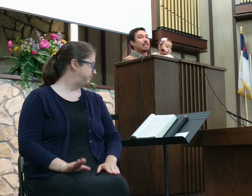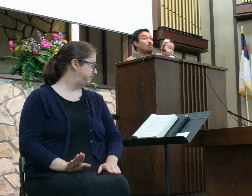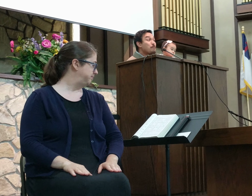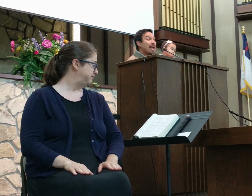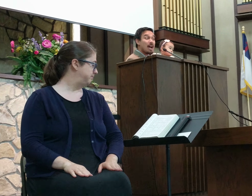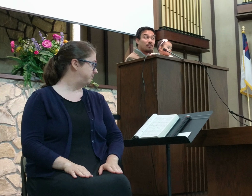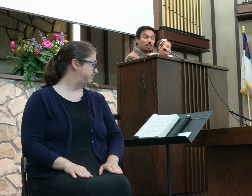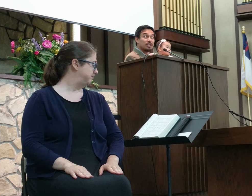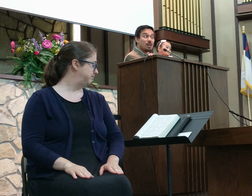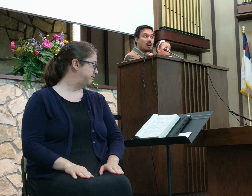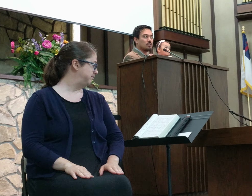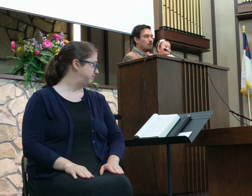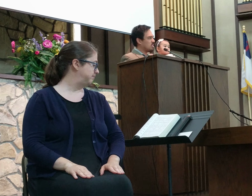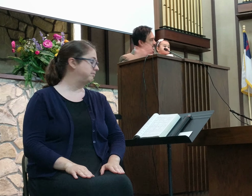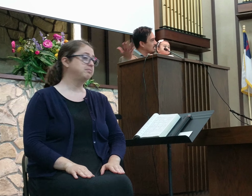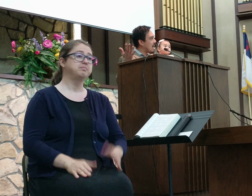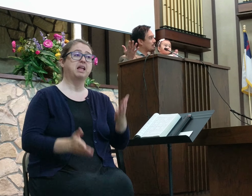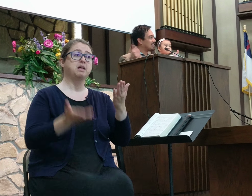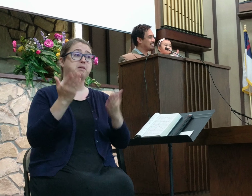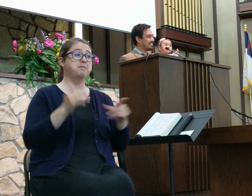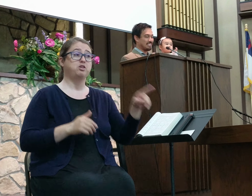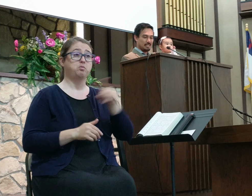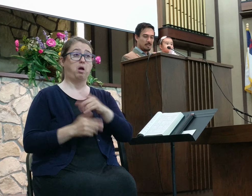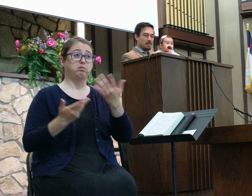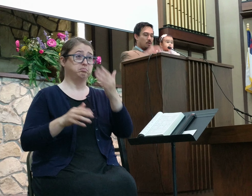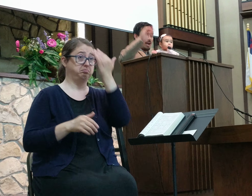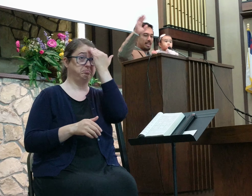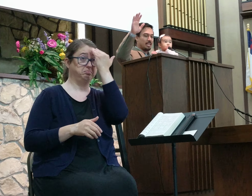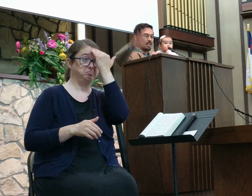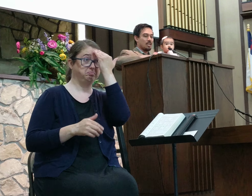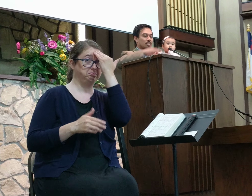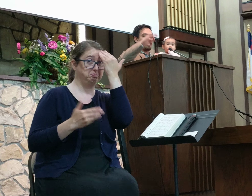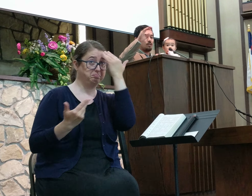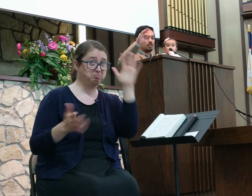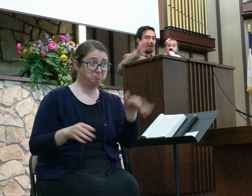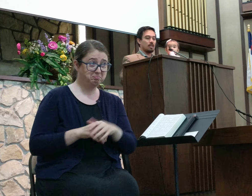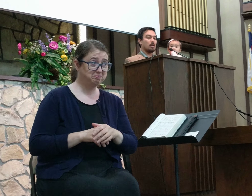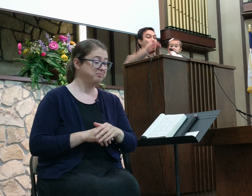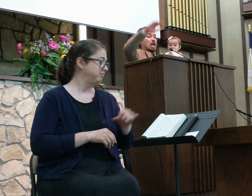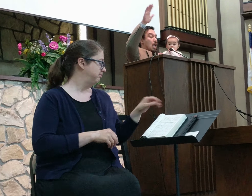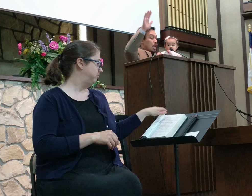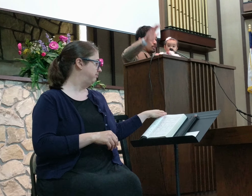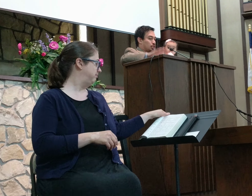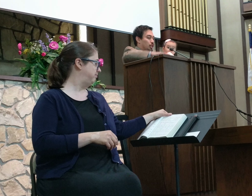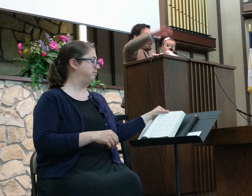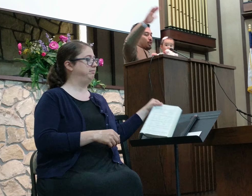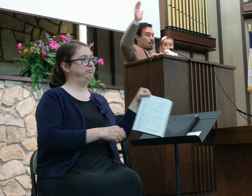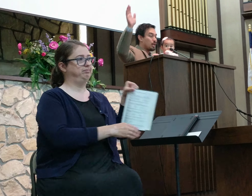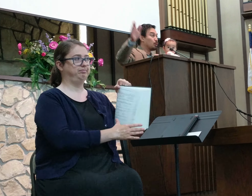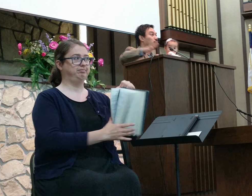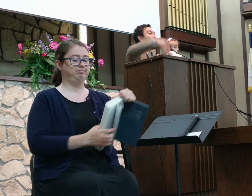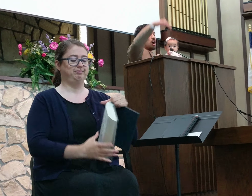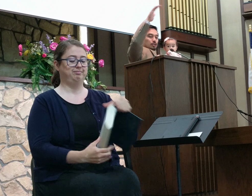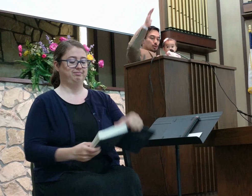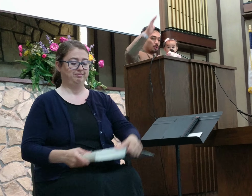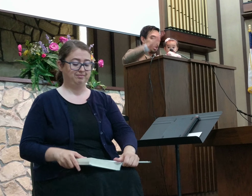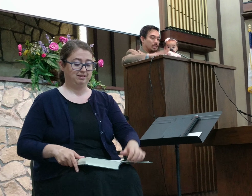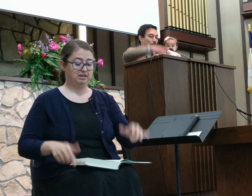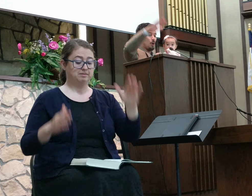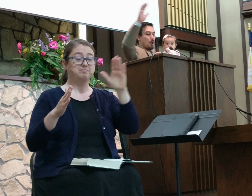And you may have heard the song, so sing loud. Ready? Sing a new song. Sing a new